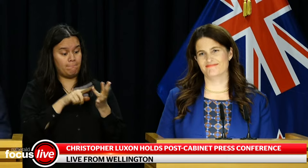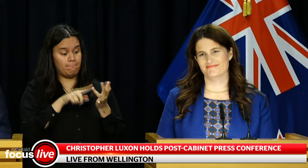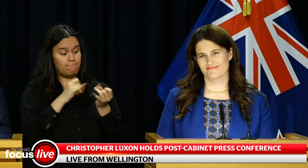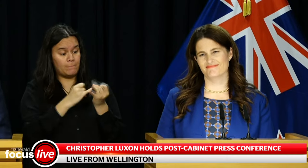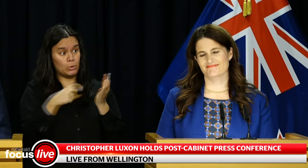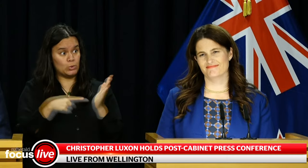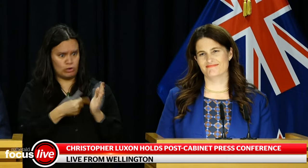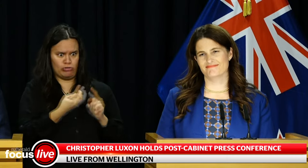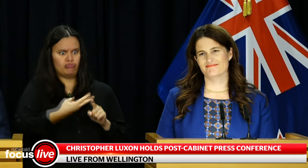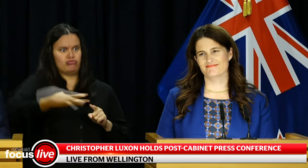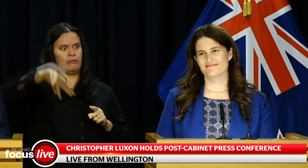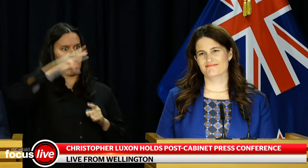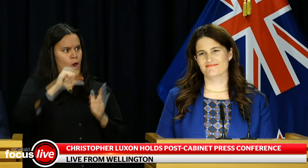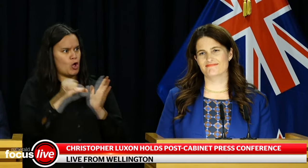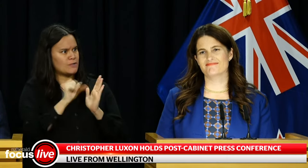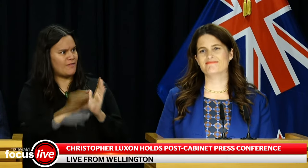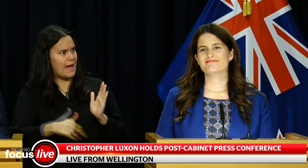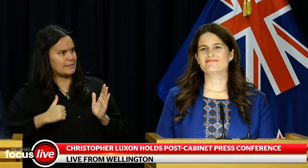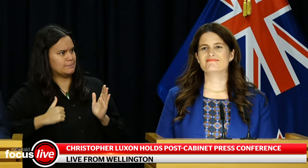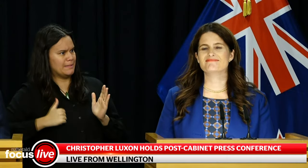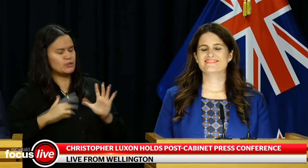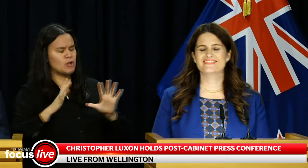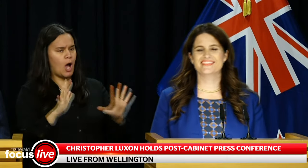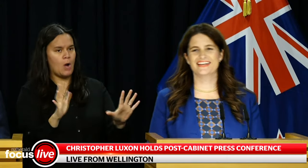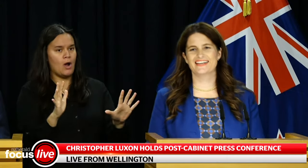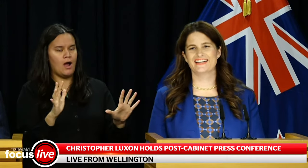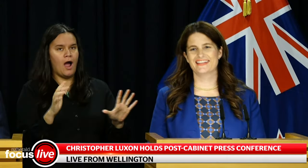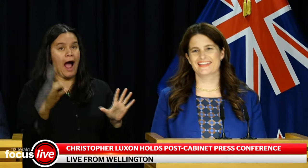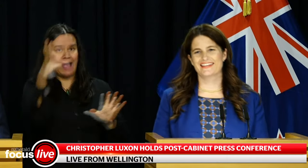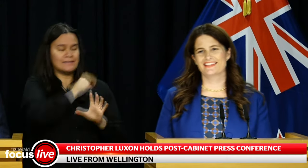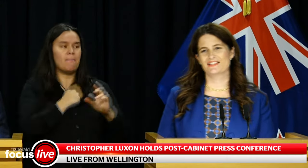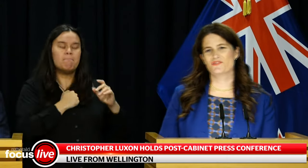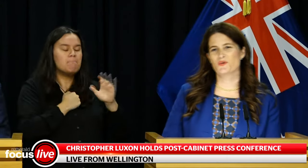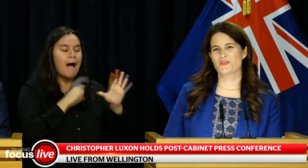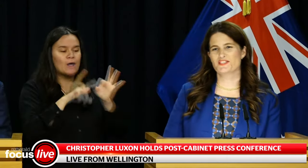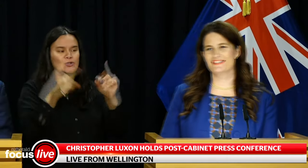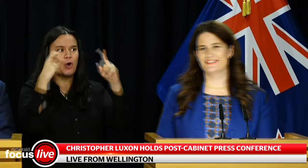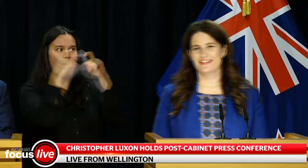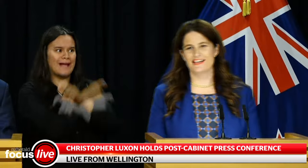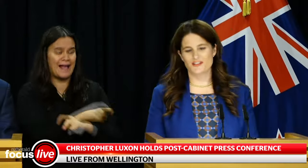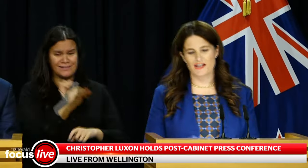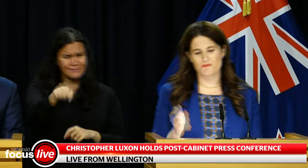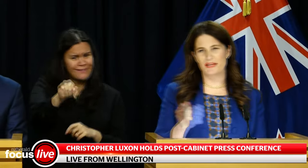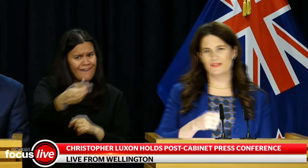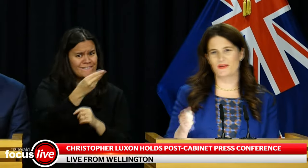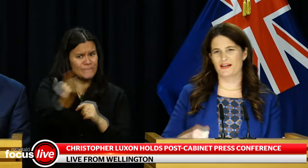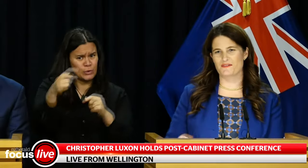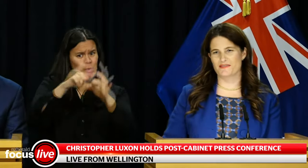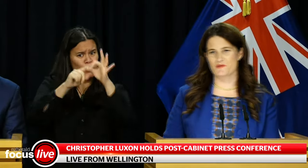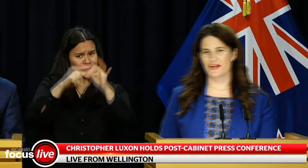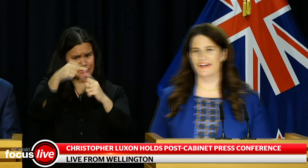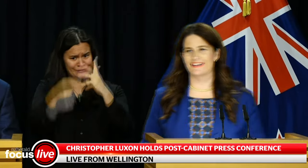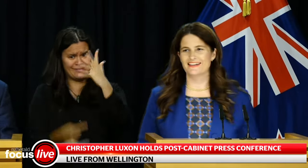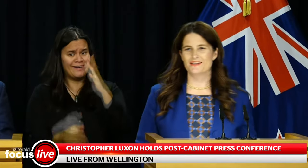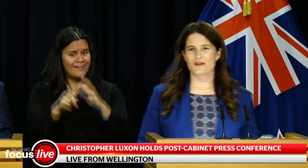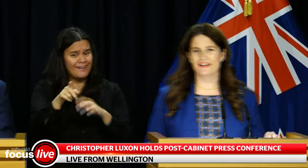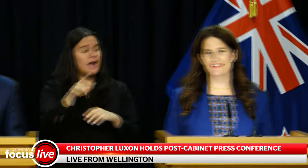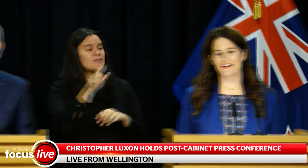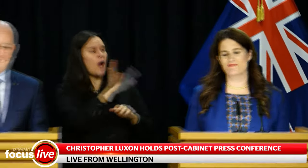coalition agreement and then what happens in government now. I guess my first part of the question, sorry, it's a long winded. There's a few questions.